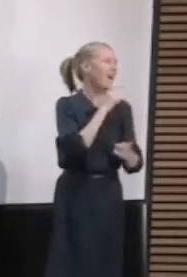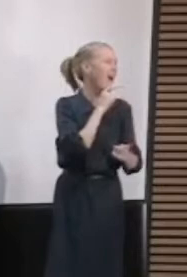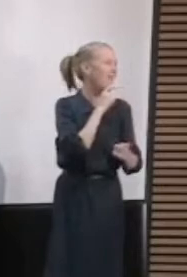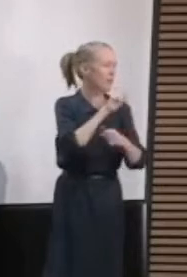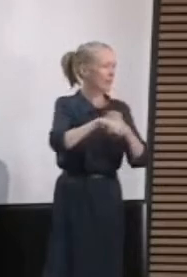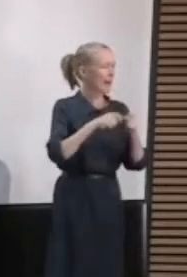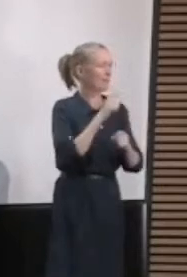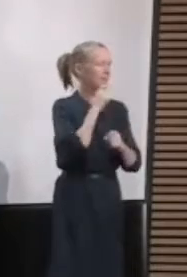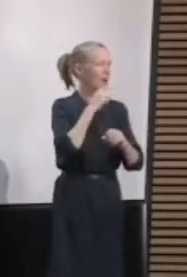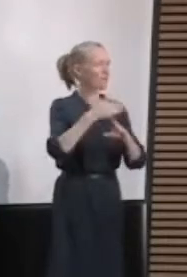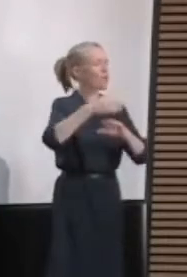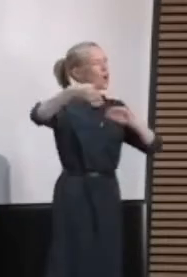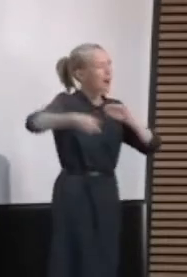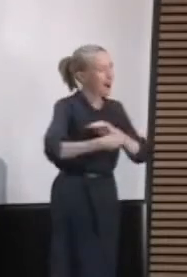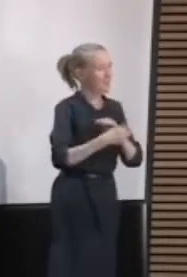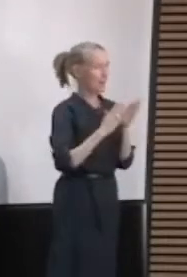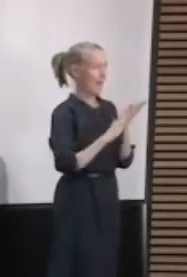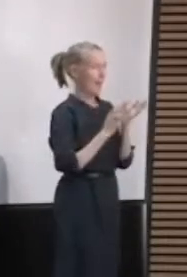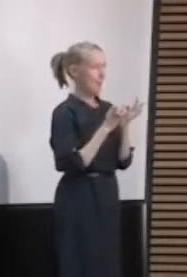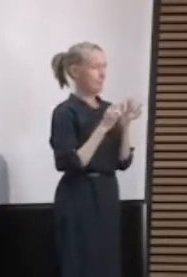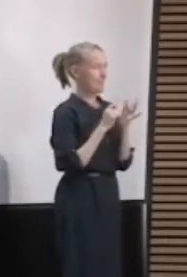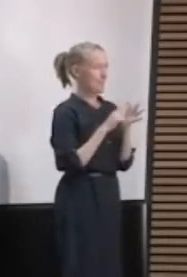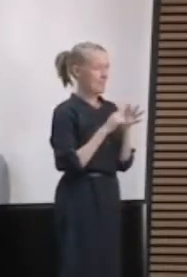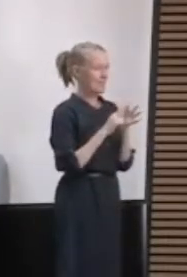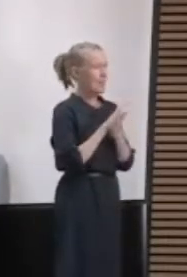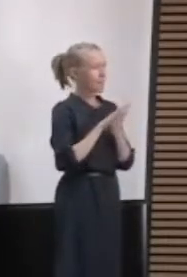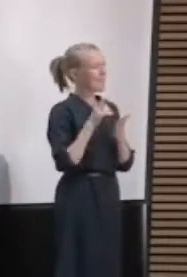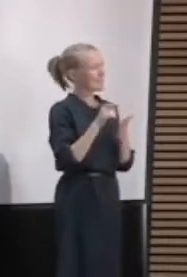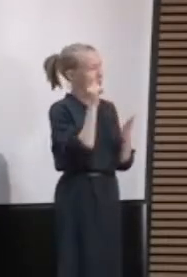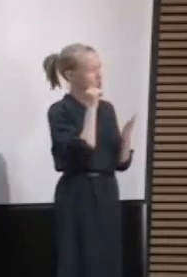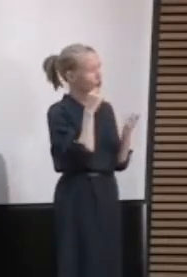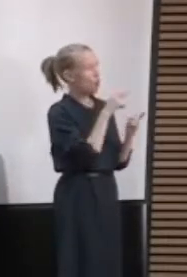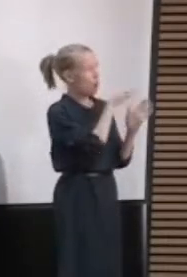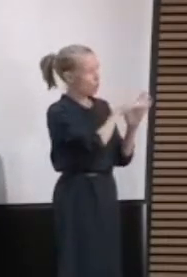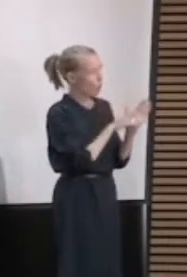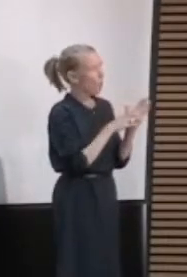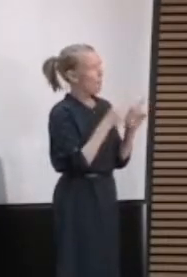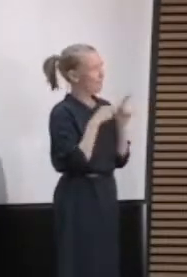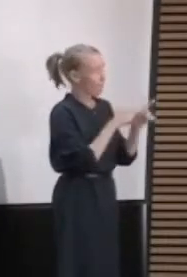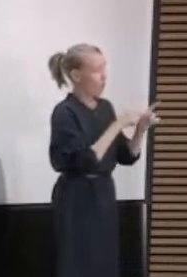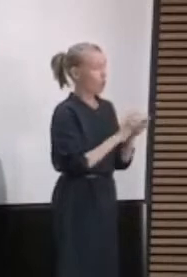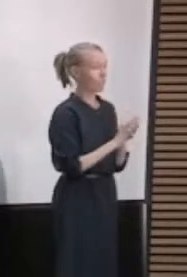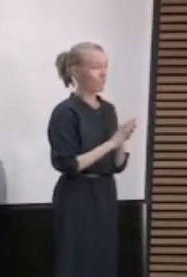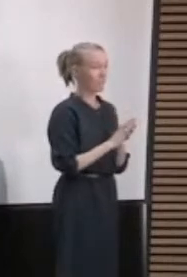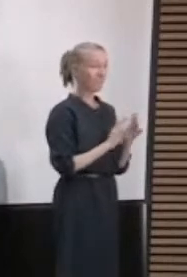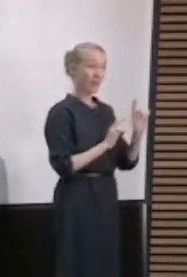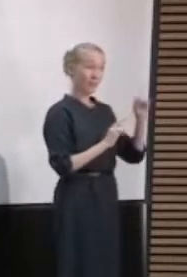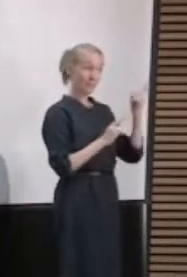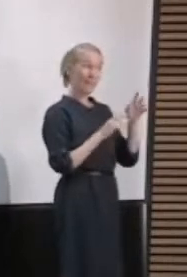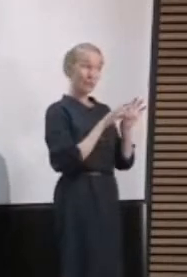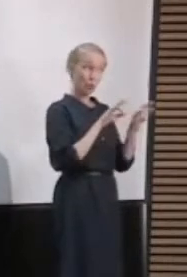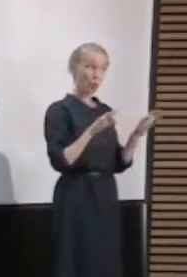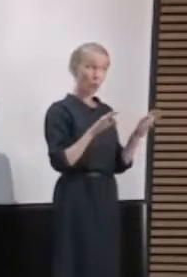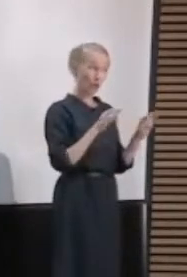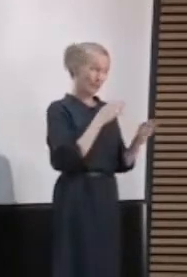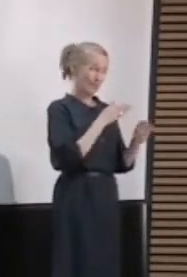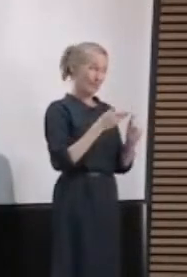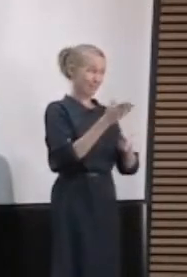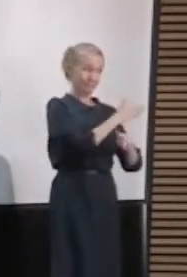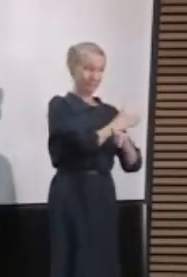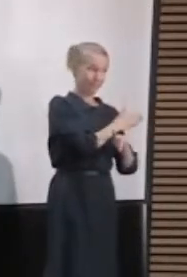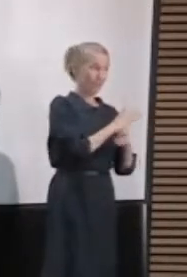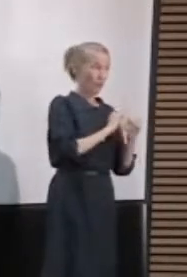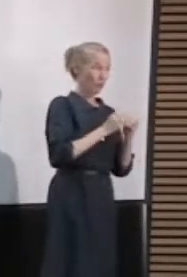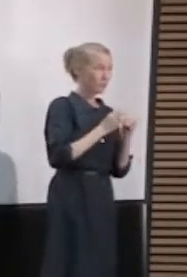role that may mean they have contacts in other workplaces. So she started working on that, as you can imagine, when some of those issues were being raised some